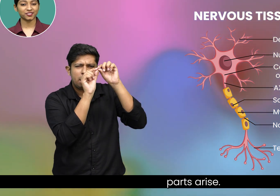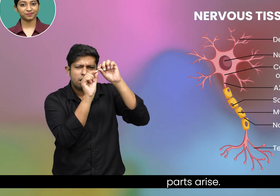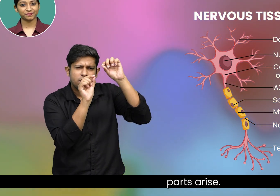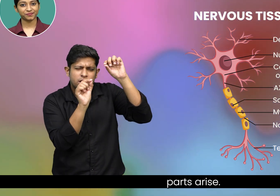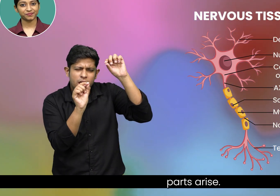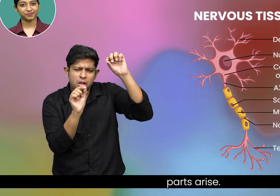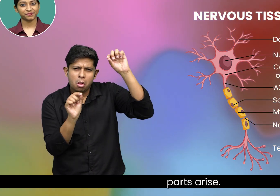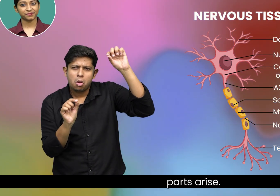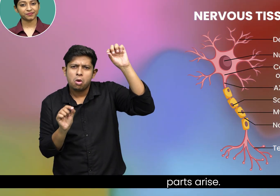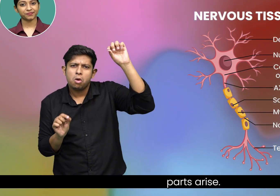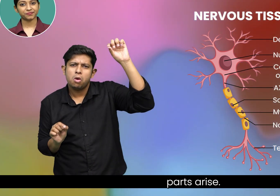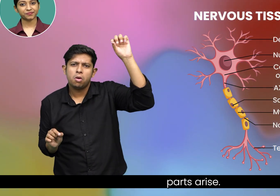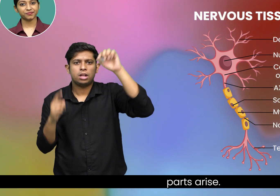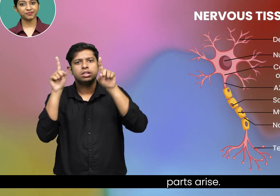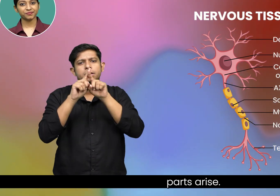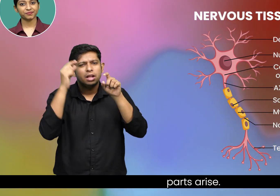arise.